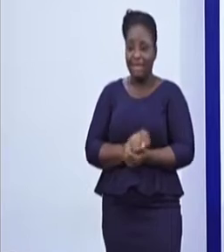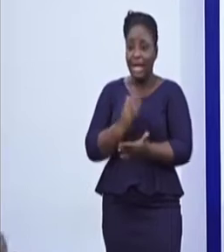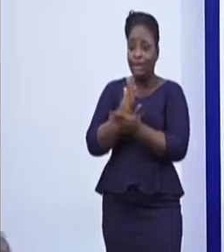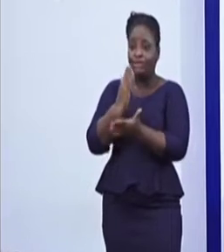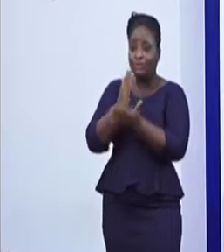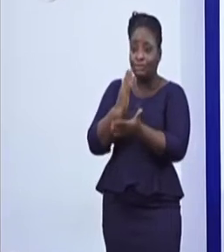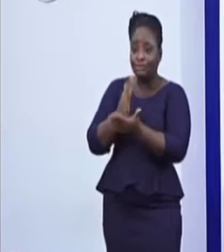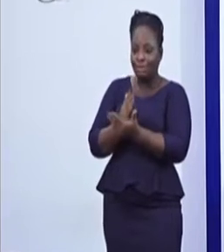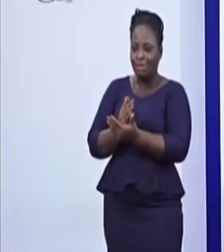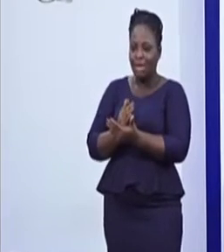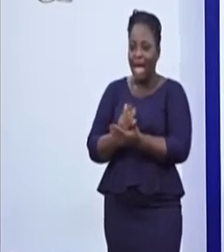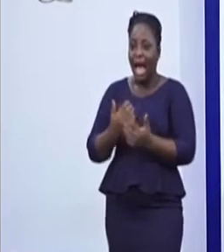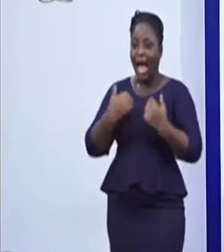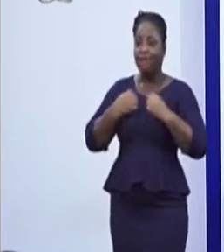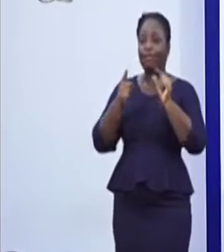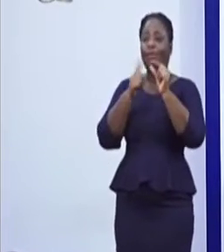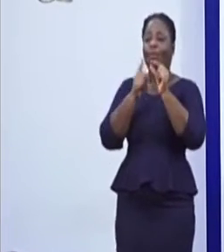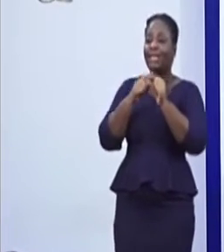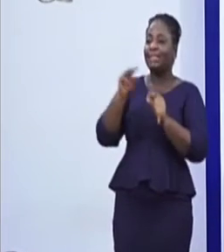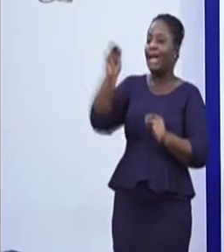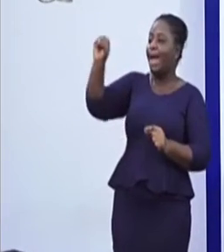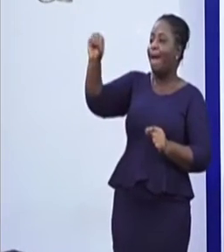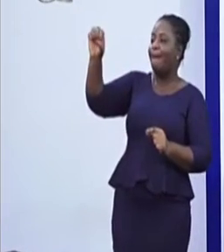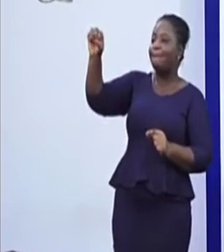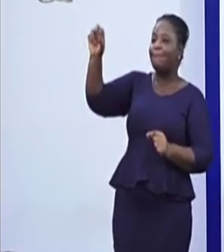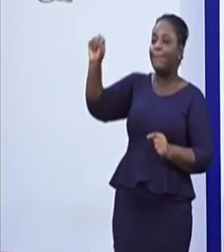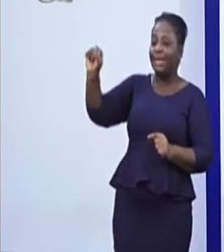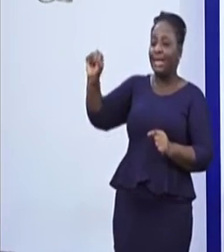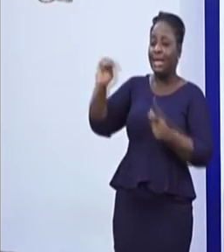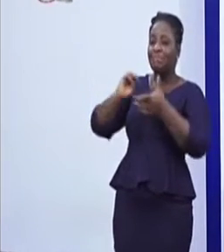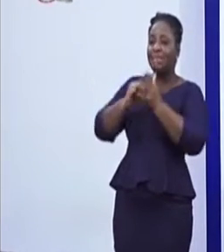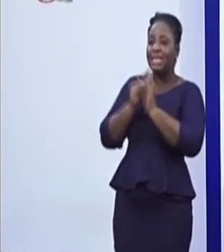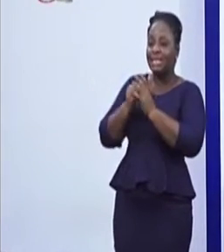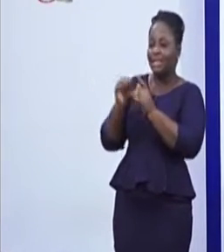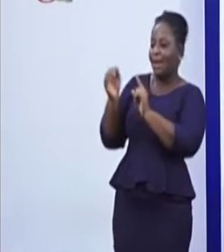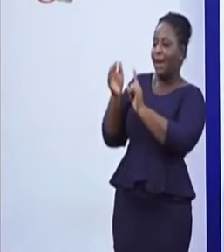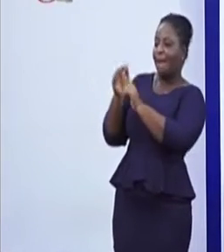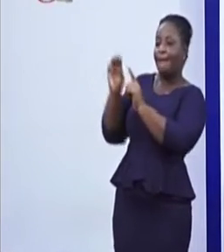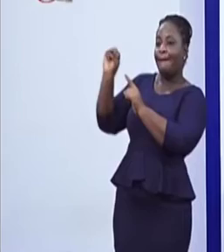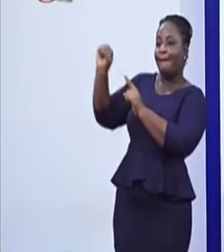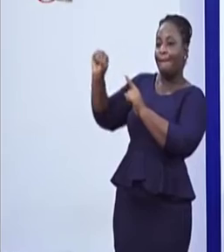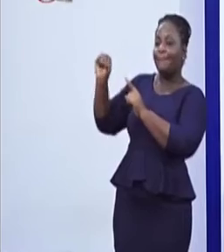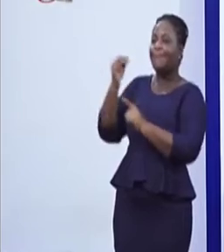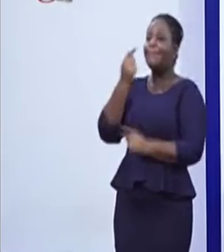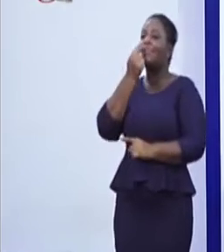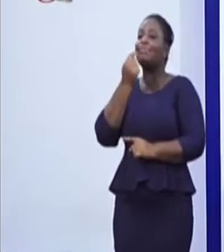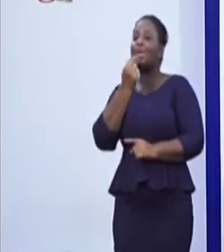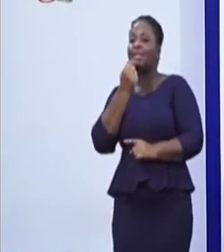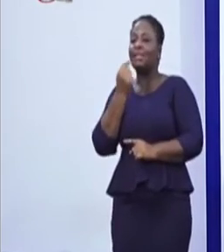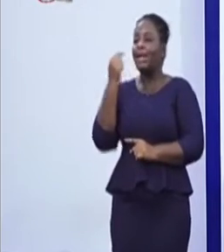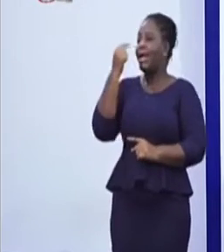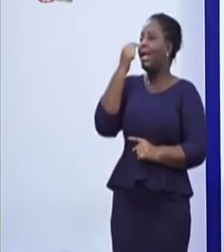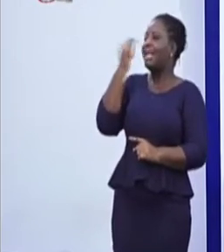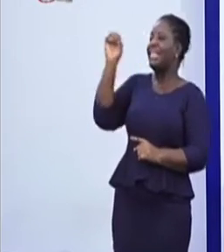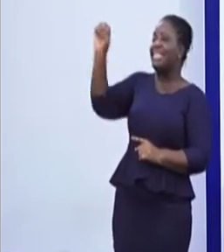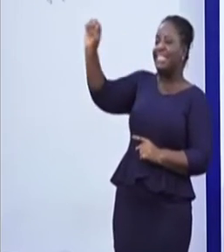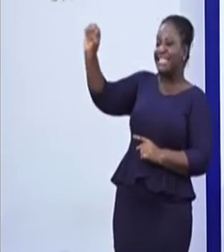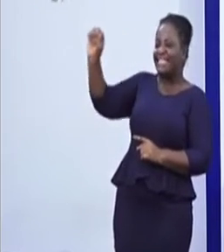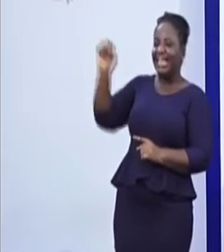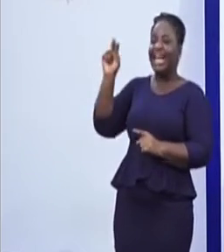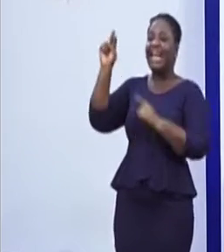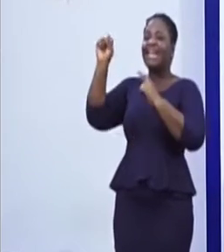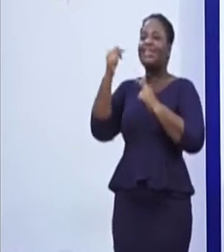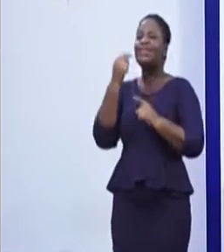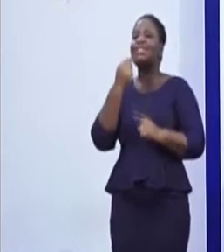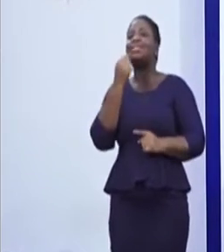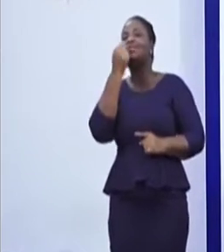The acronym is an acronym. Avoid touching your mouth, your eyes, and your nose. MEN, men.